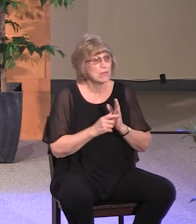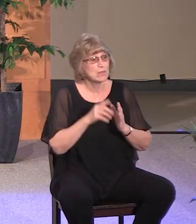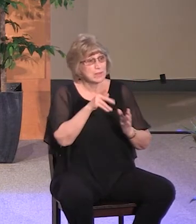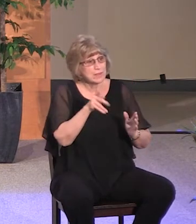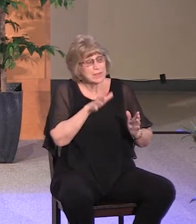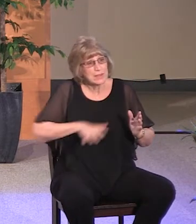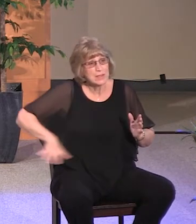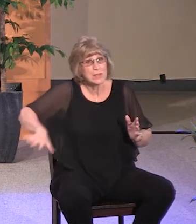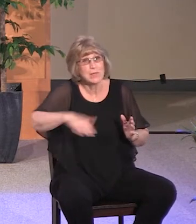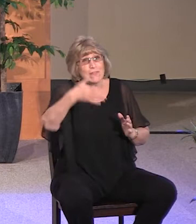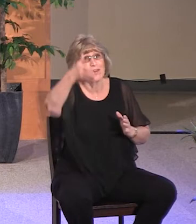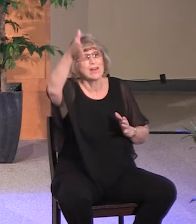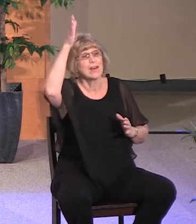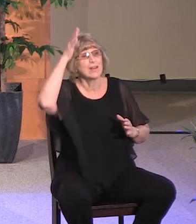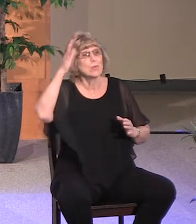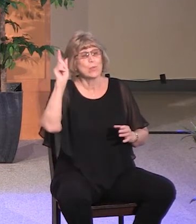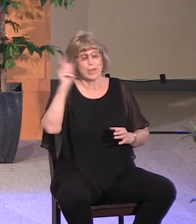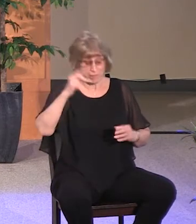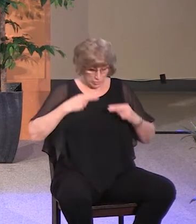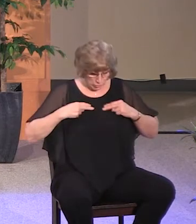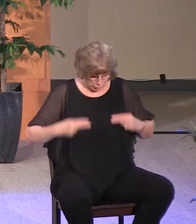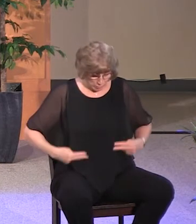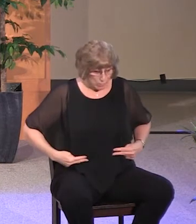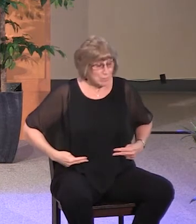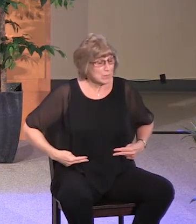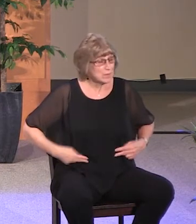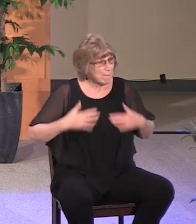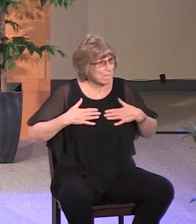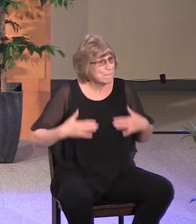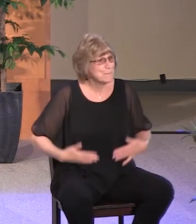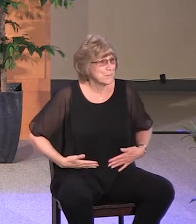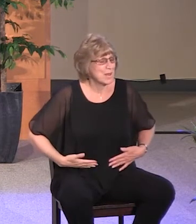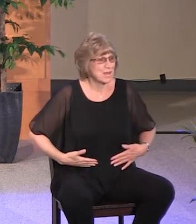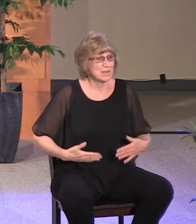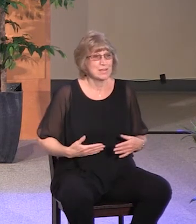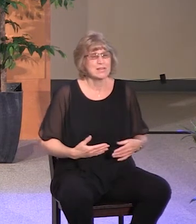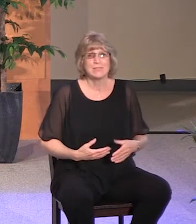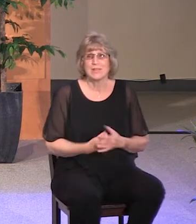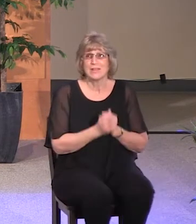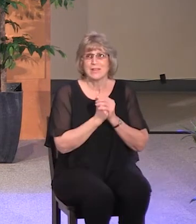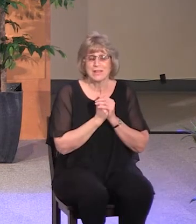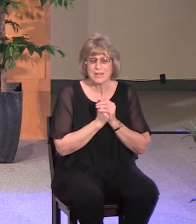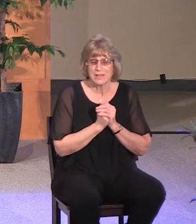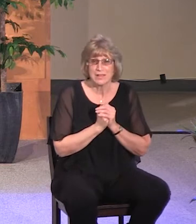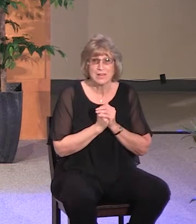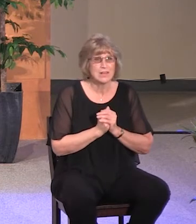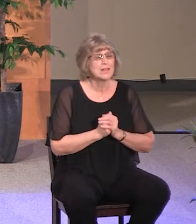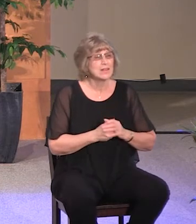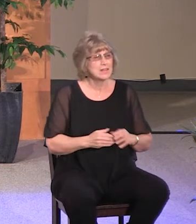mind, body, and affairs. It is the Christ consciousness, the realm of divine ideas, a state